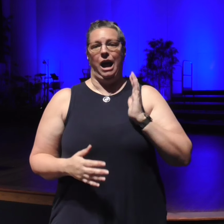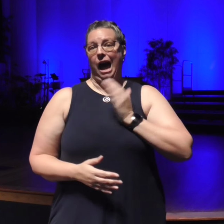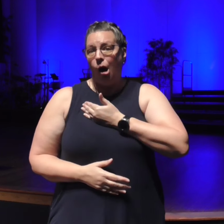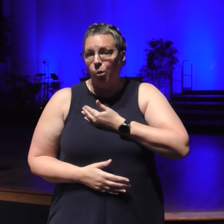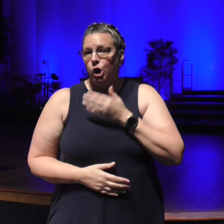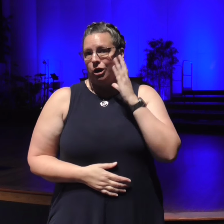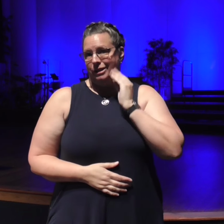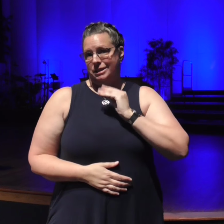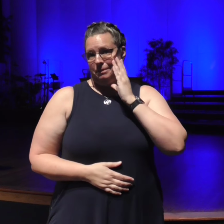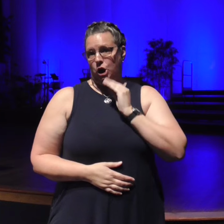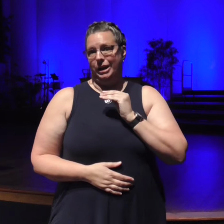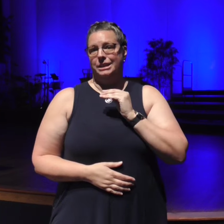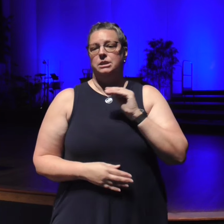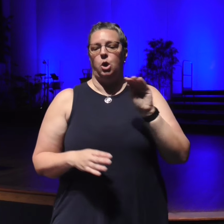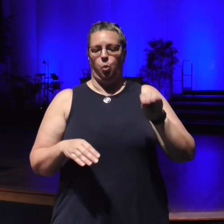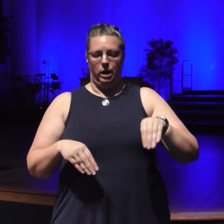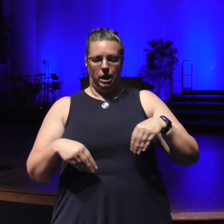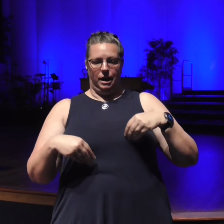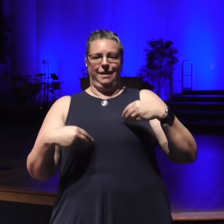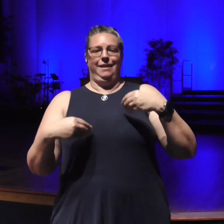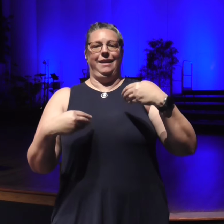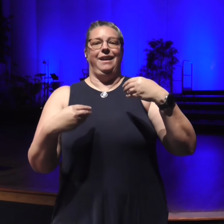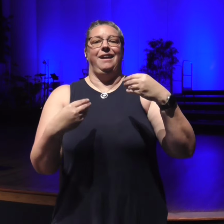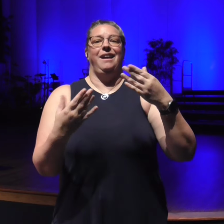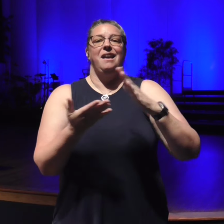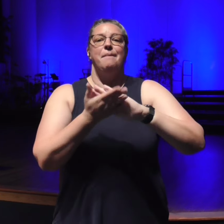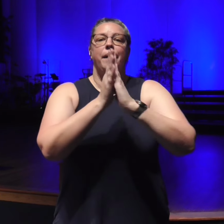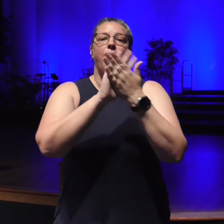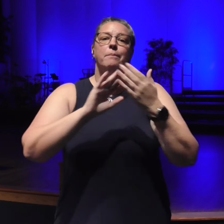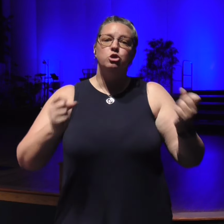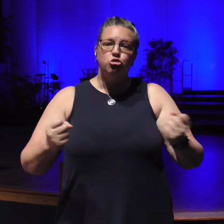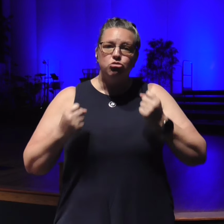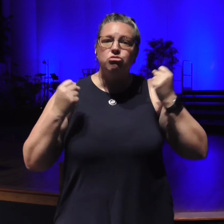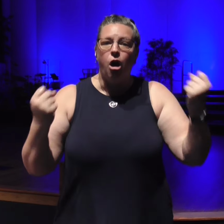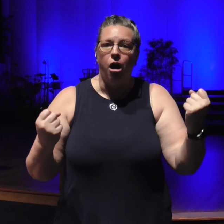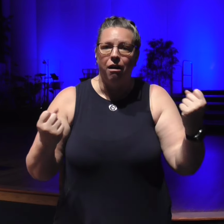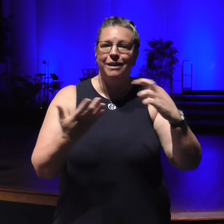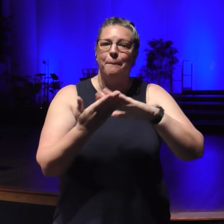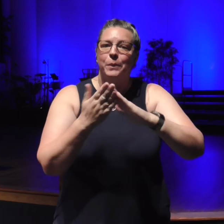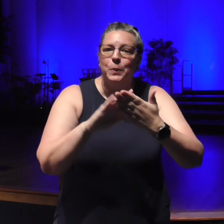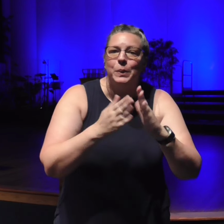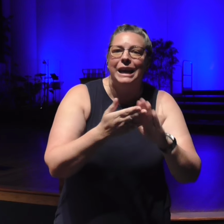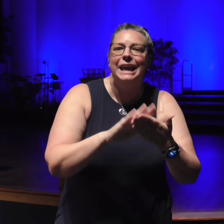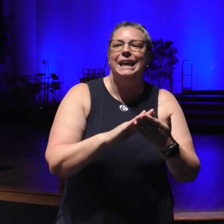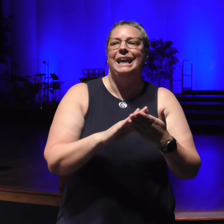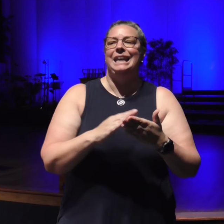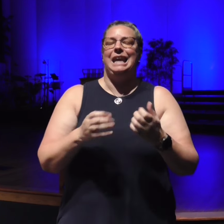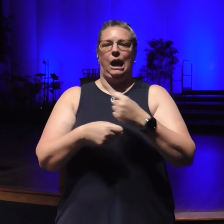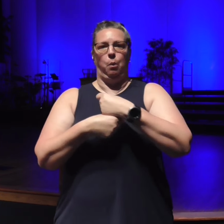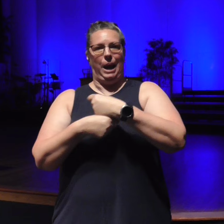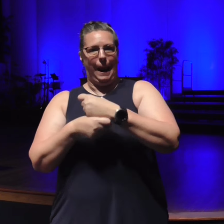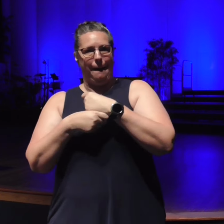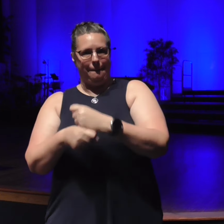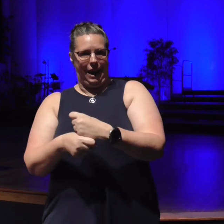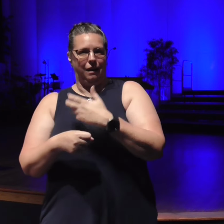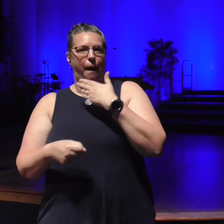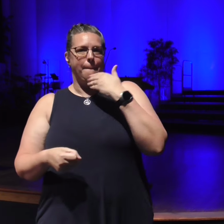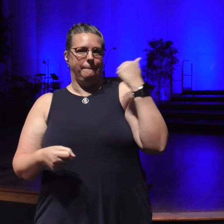the fabric of our communities and create something far more